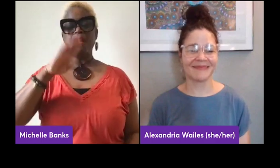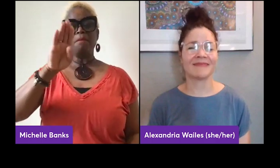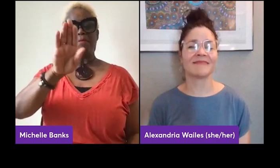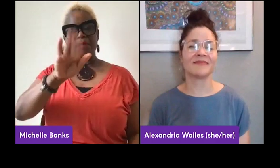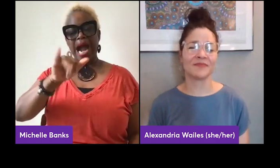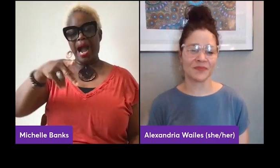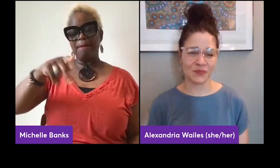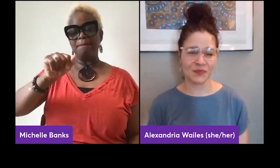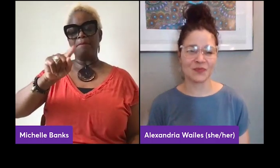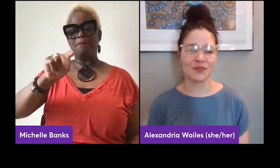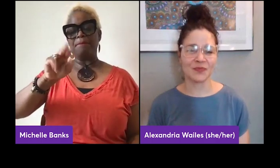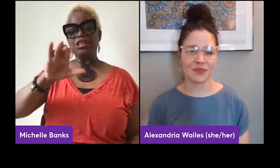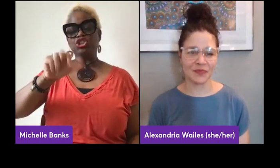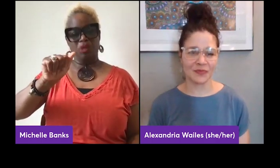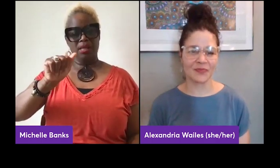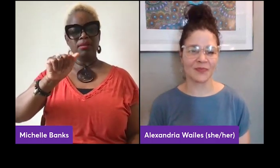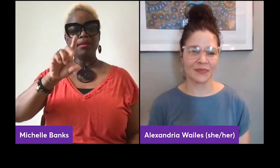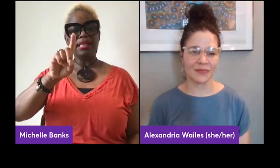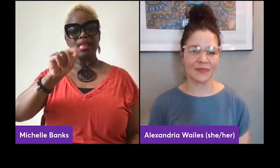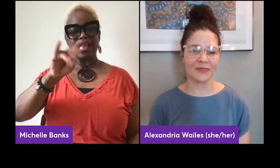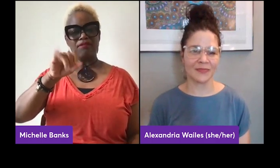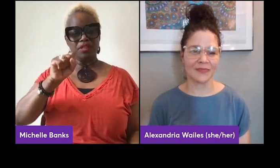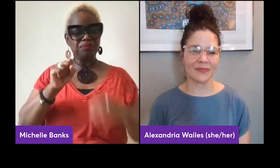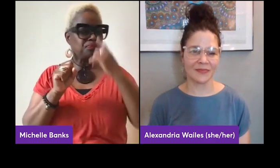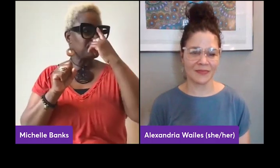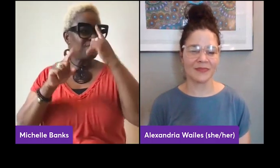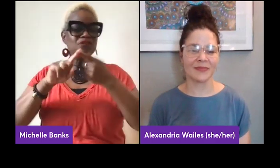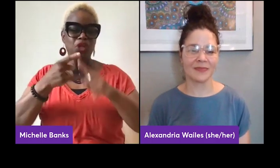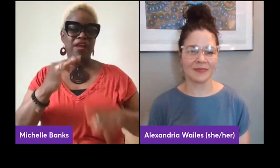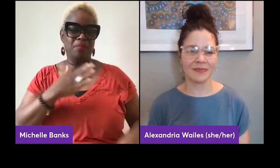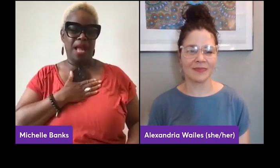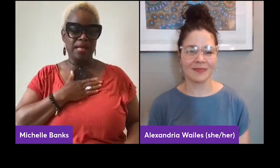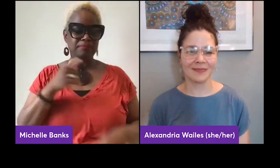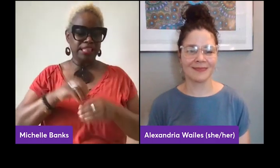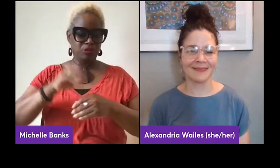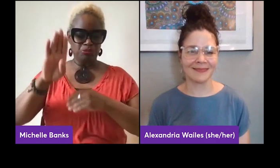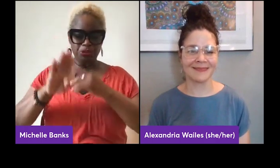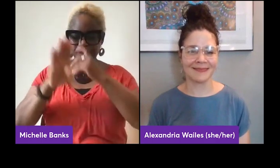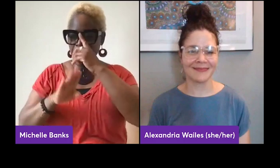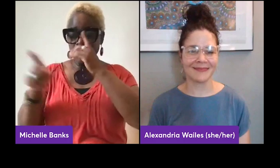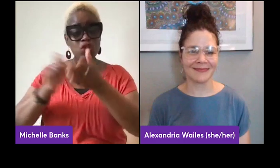Me, by a friend of mine, Patricia Davis, in Boston.